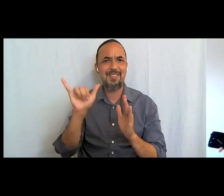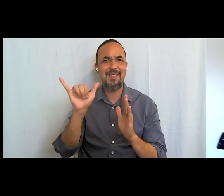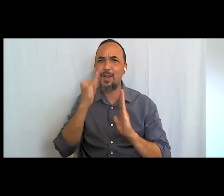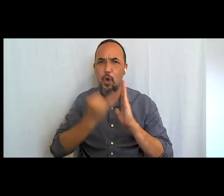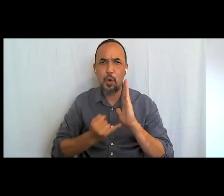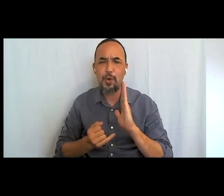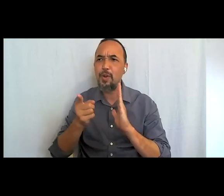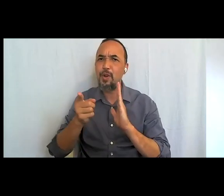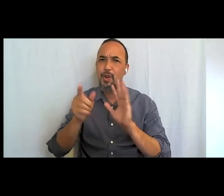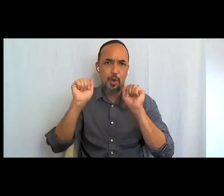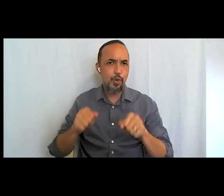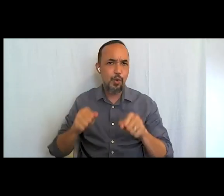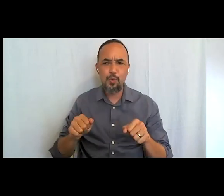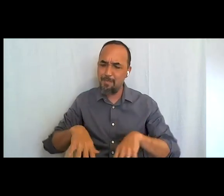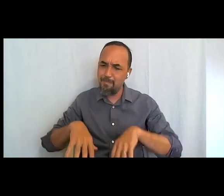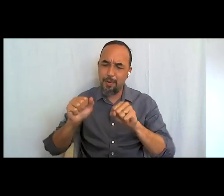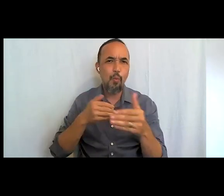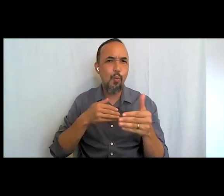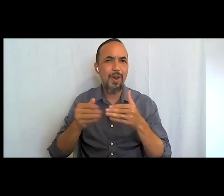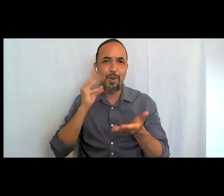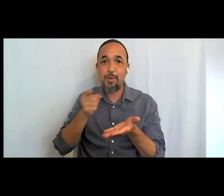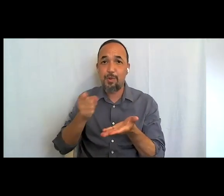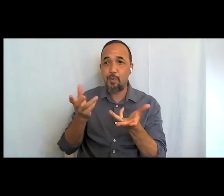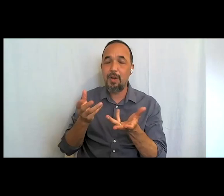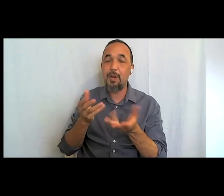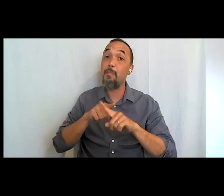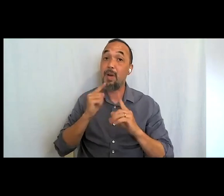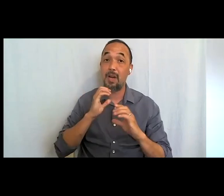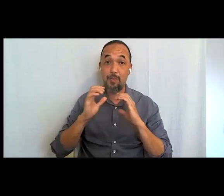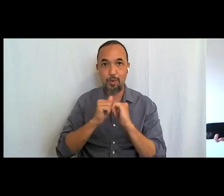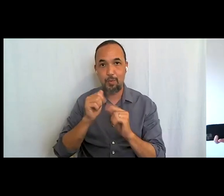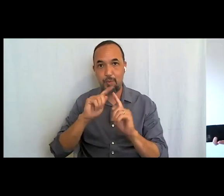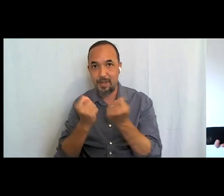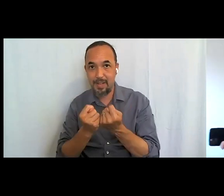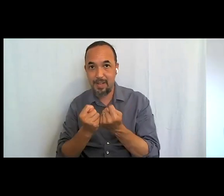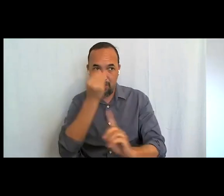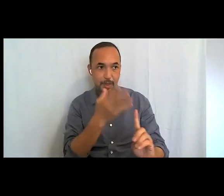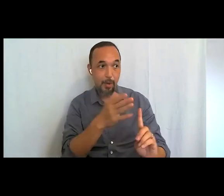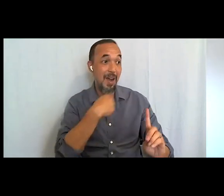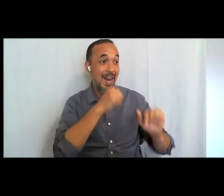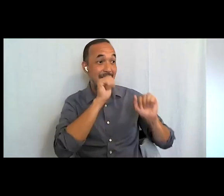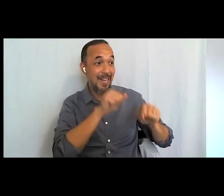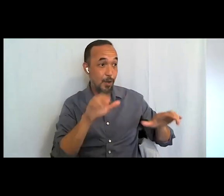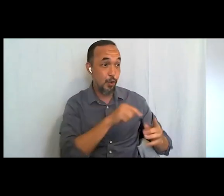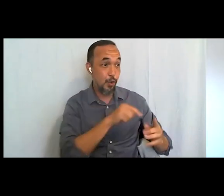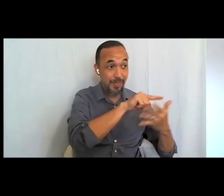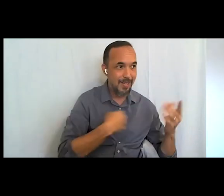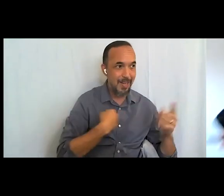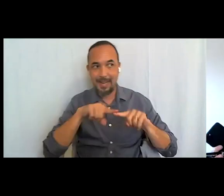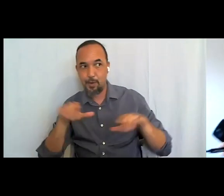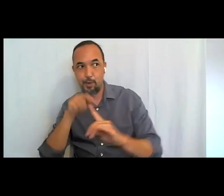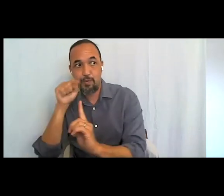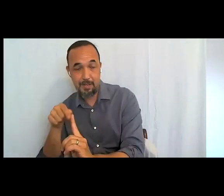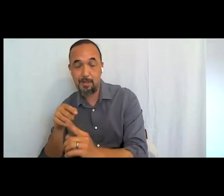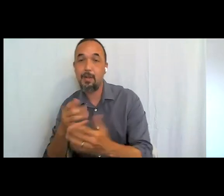the experience you want. You just got to communicate with your team and establish what you can and can't do. What are your boundaries? It's actually a good lesson.